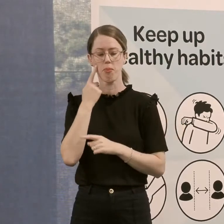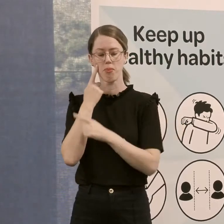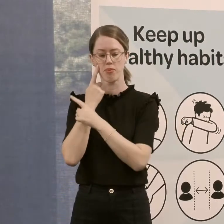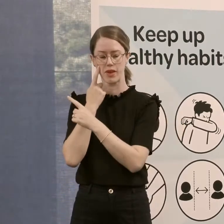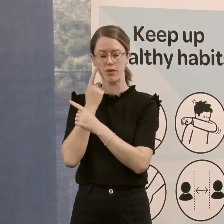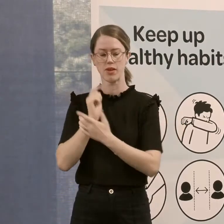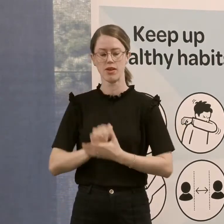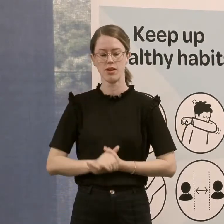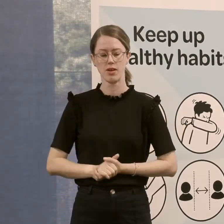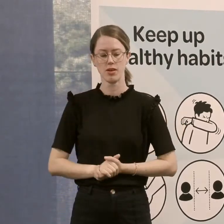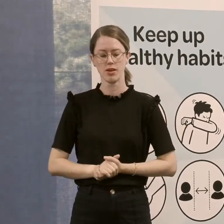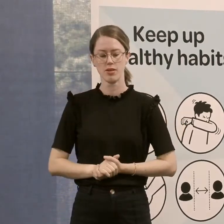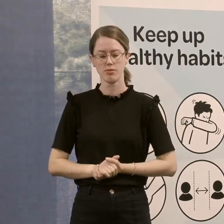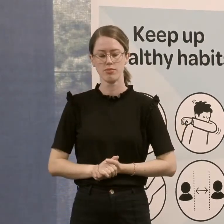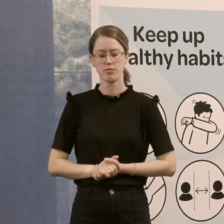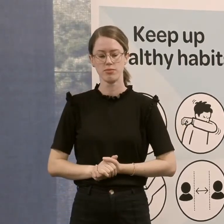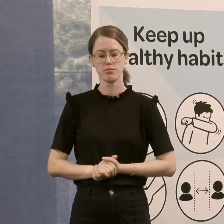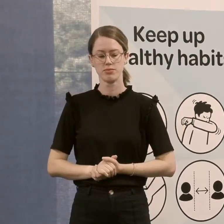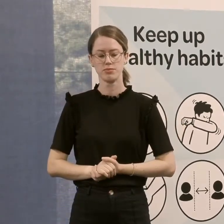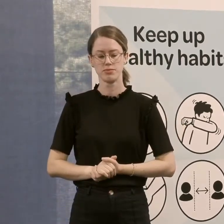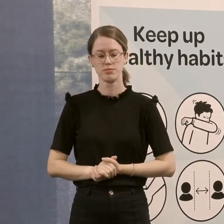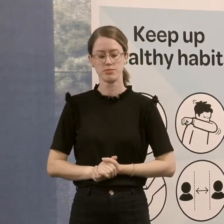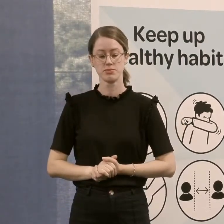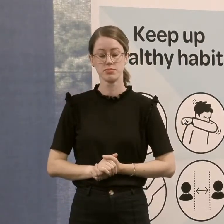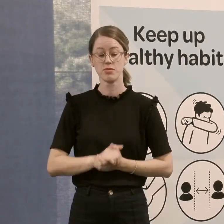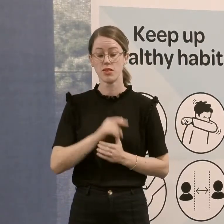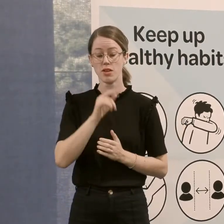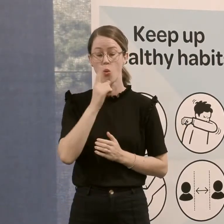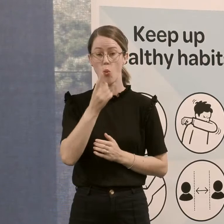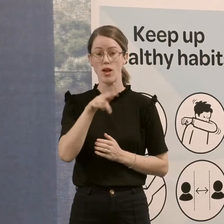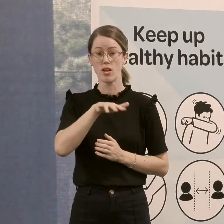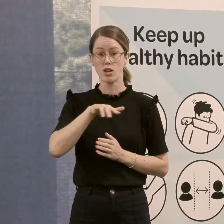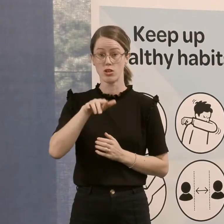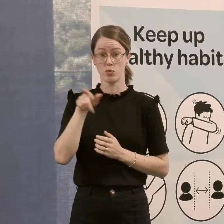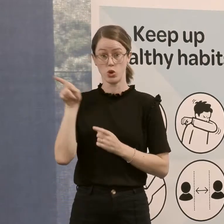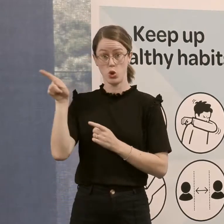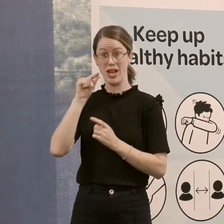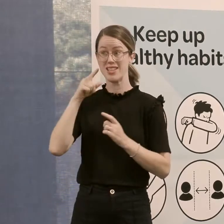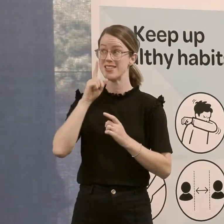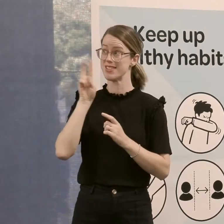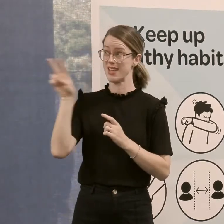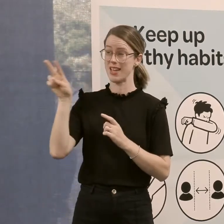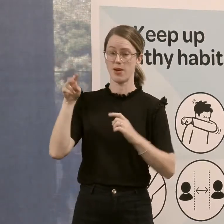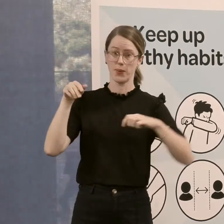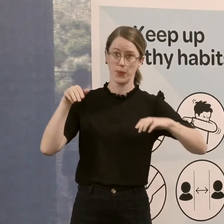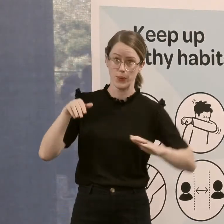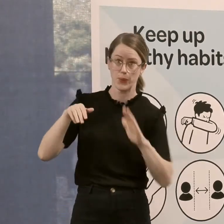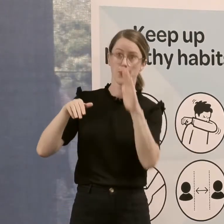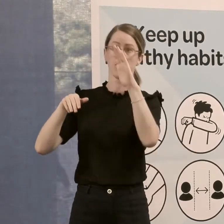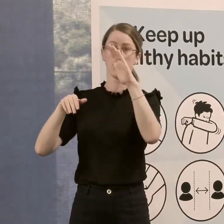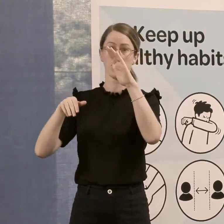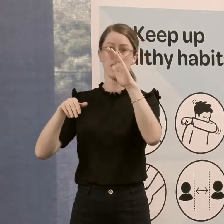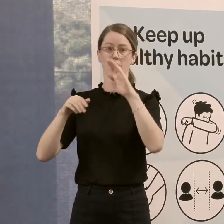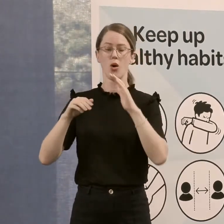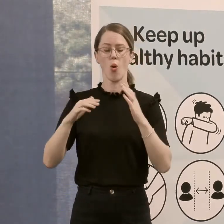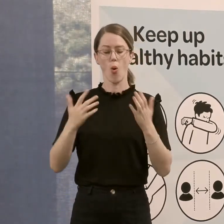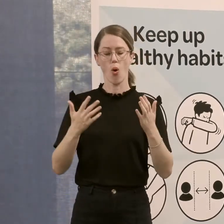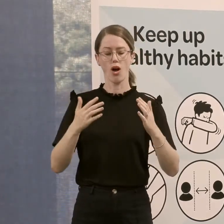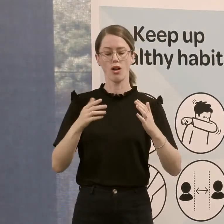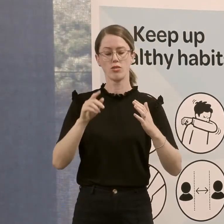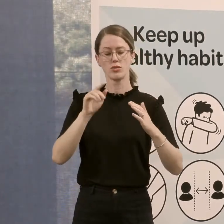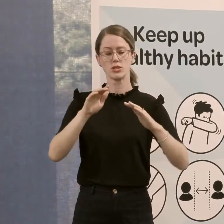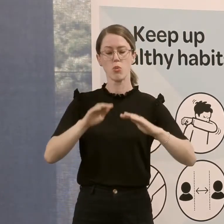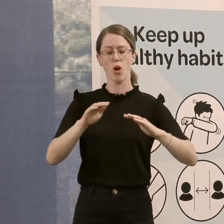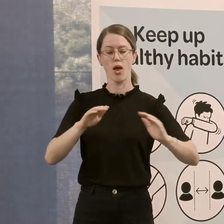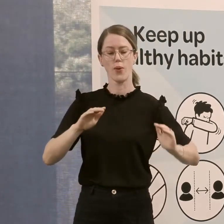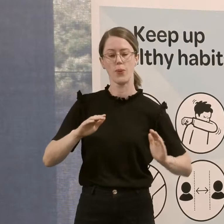that slide there where you can see one of the scenarios that's been modelling is showing a possibility of a sort of another smaller surge